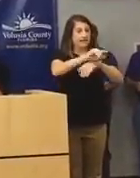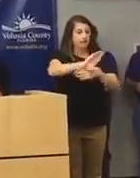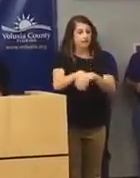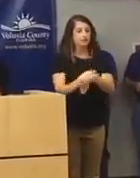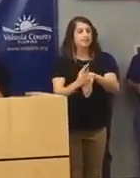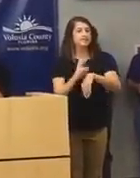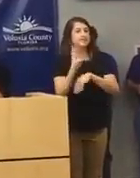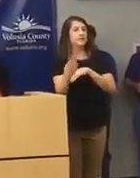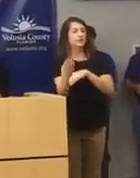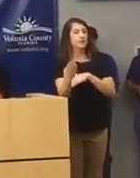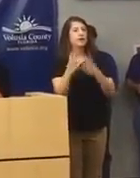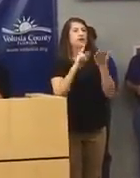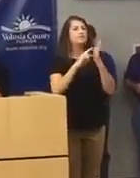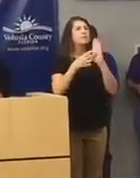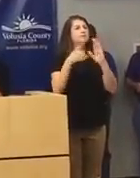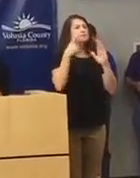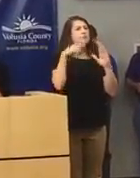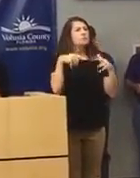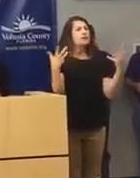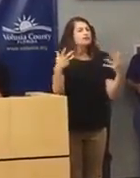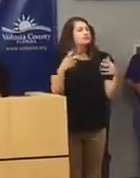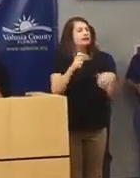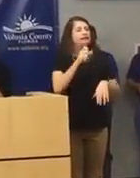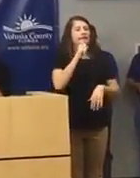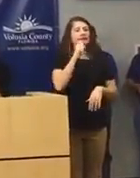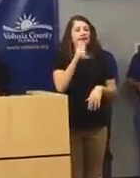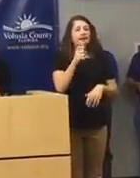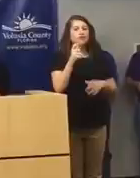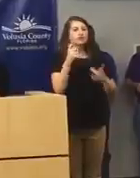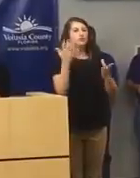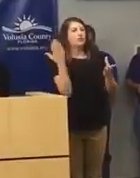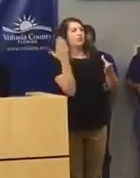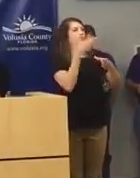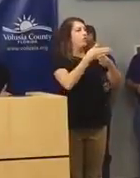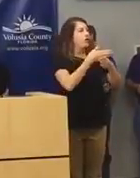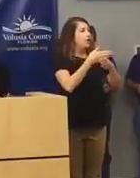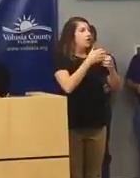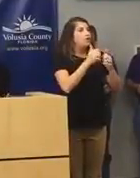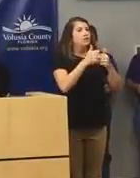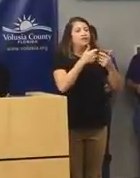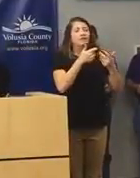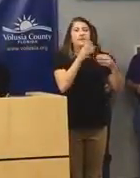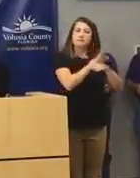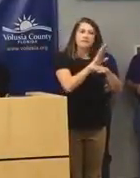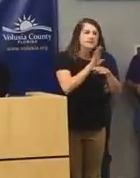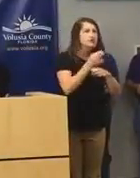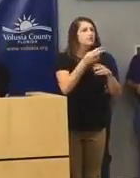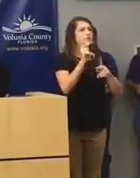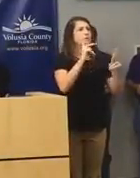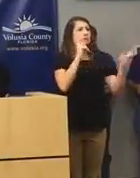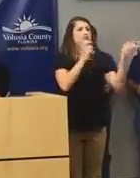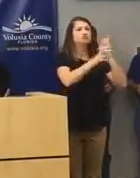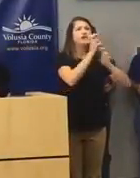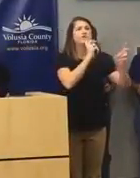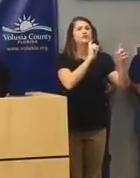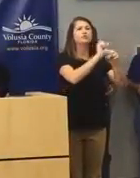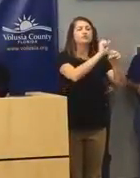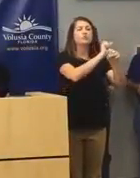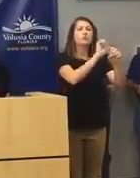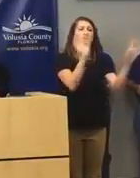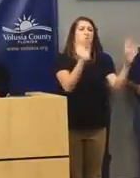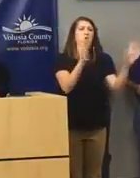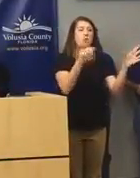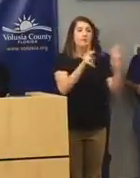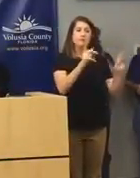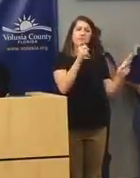a.m. The purpose of the curfew is not to impede with commerce, with anyone traveling to or from work, or anyone who